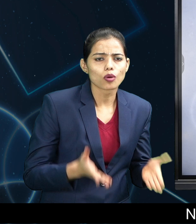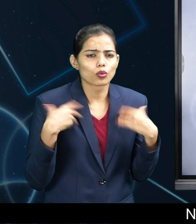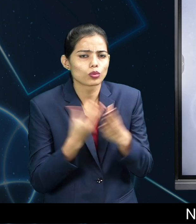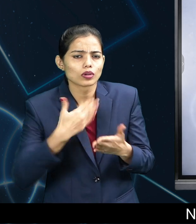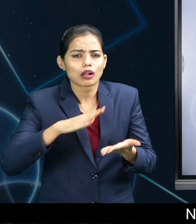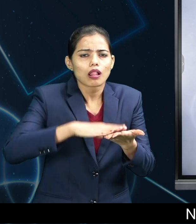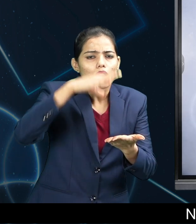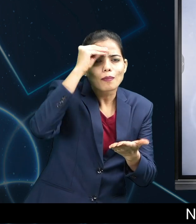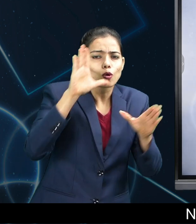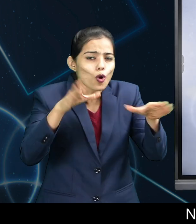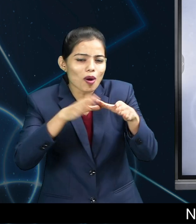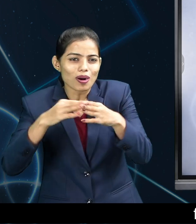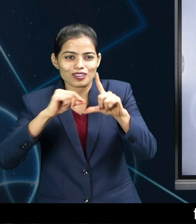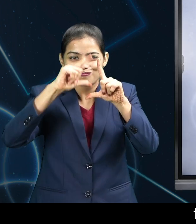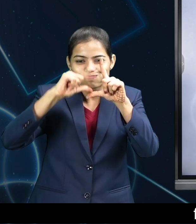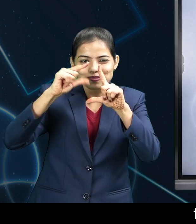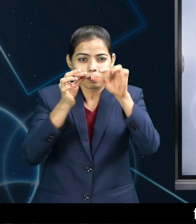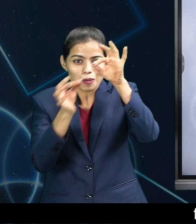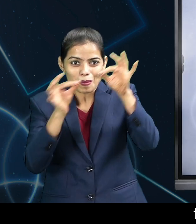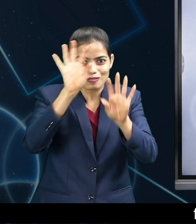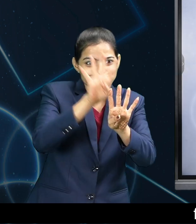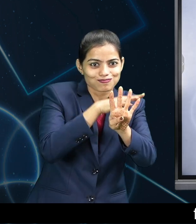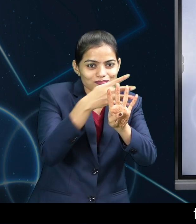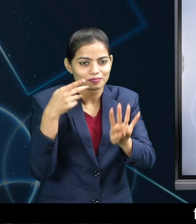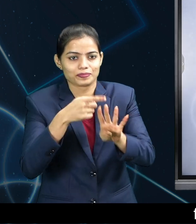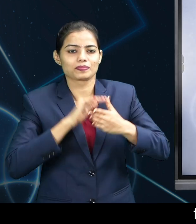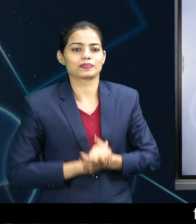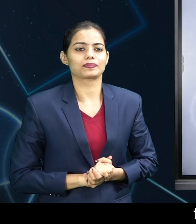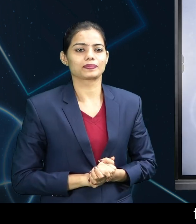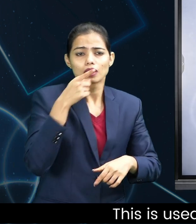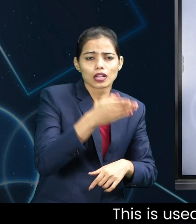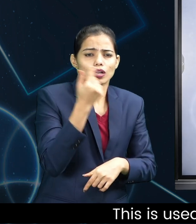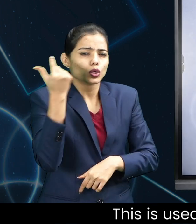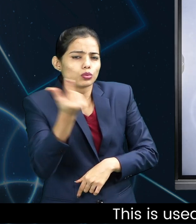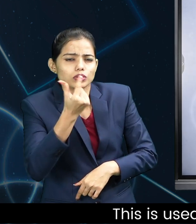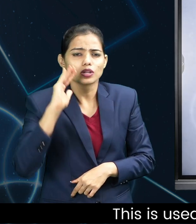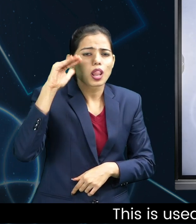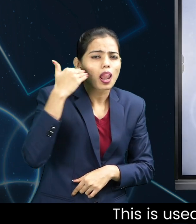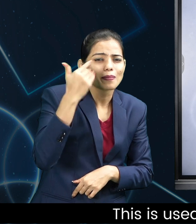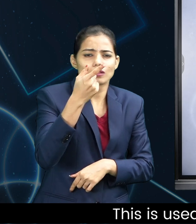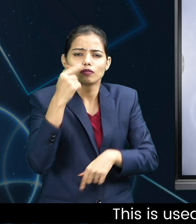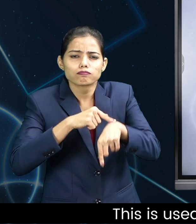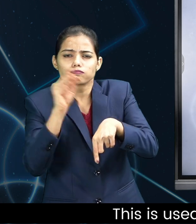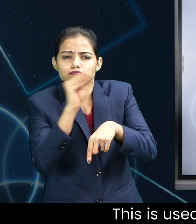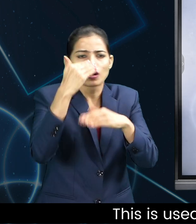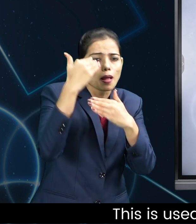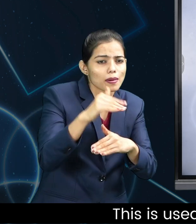Now we will learn the group frequency distribution table. This is used when dealing with a larger data